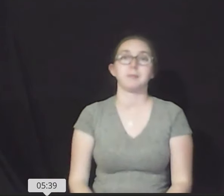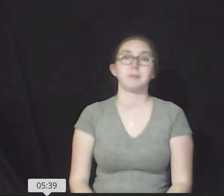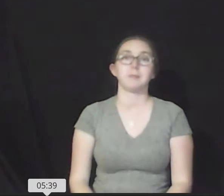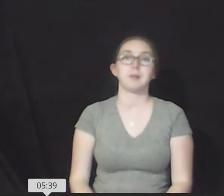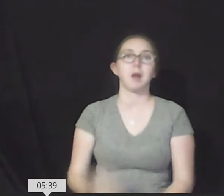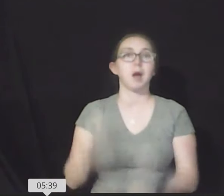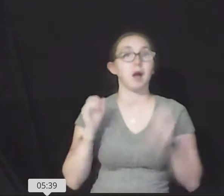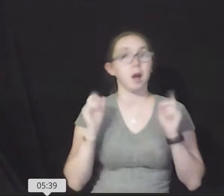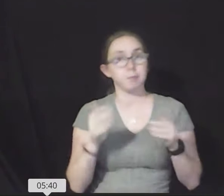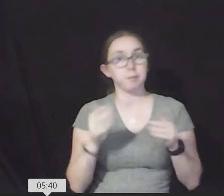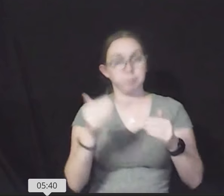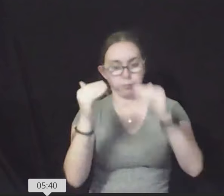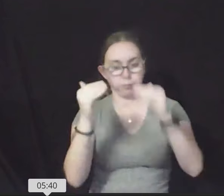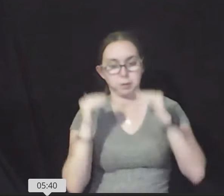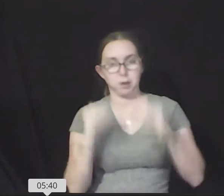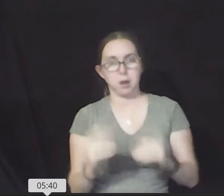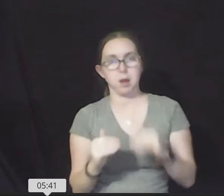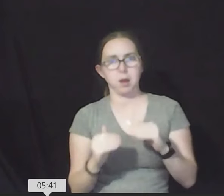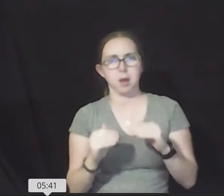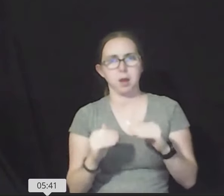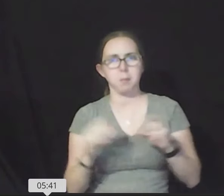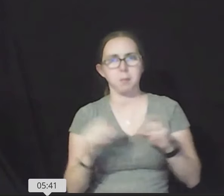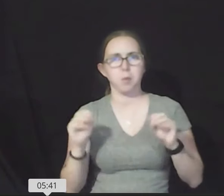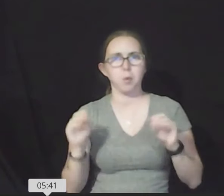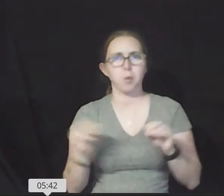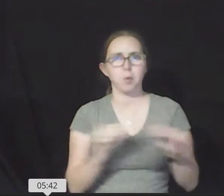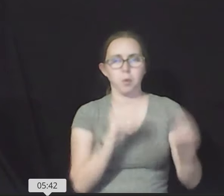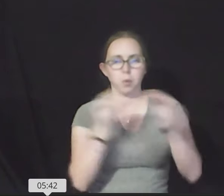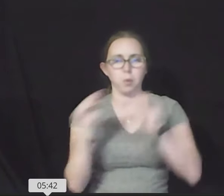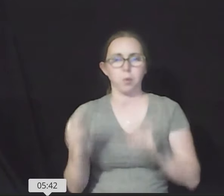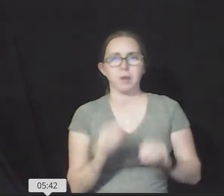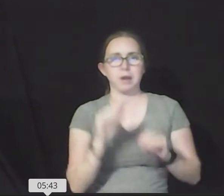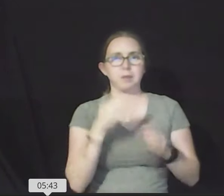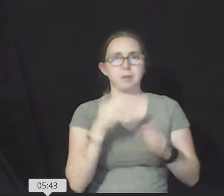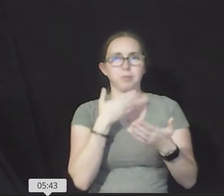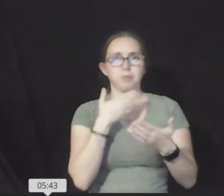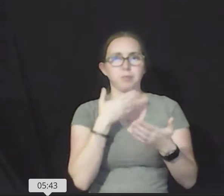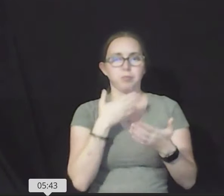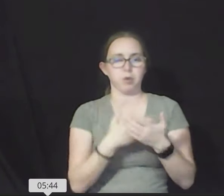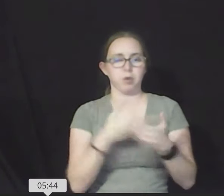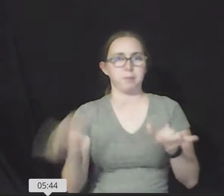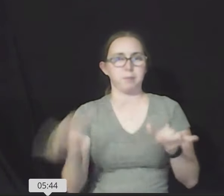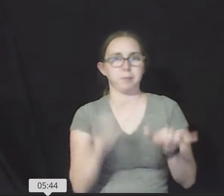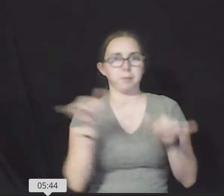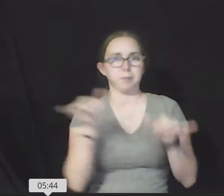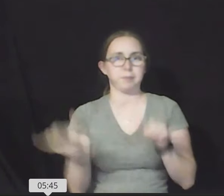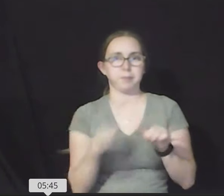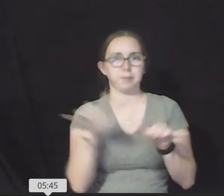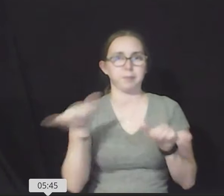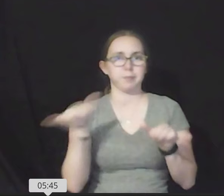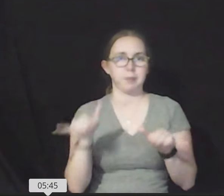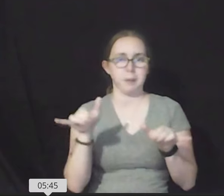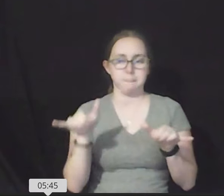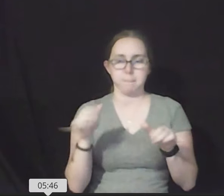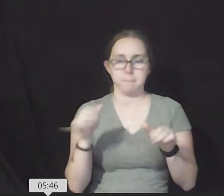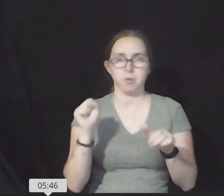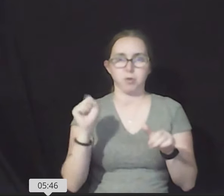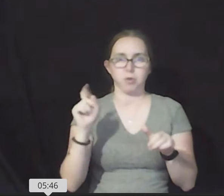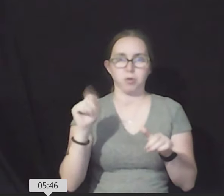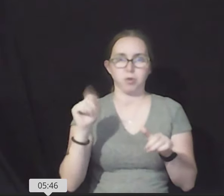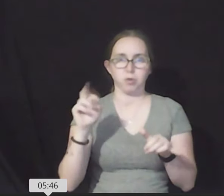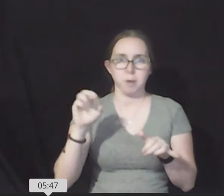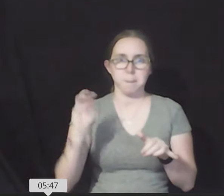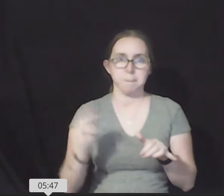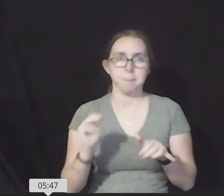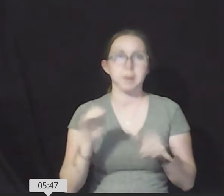Alright. Next one, move in a steady stream. Let me give an overall reminder before I have to send some people to